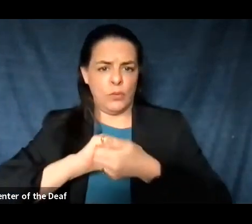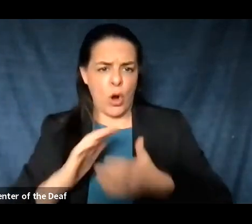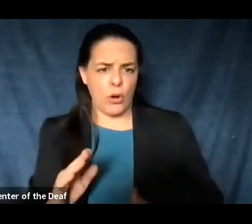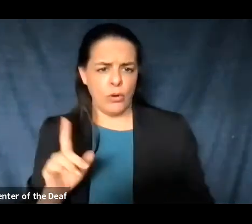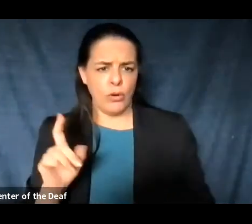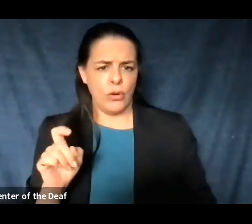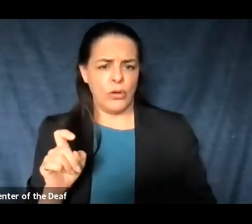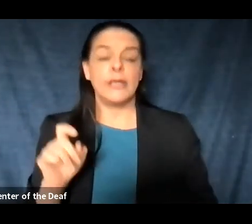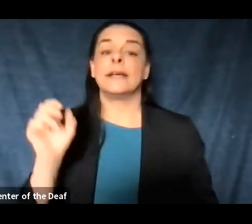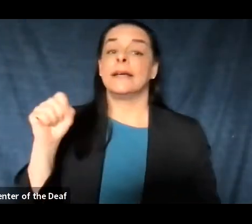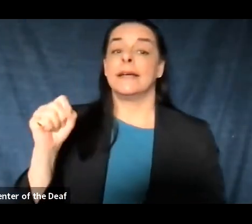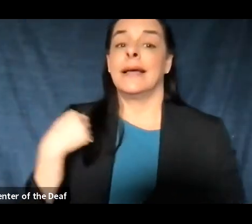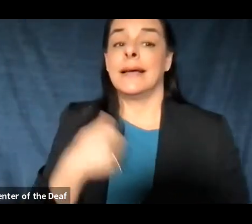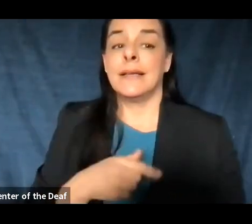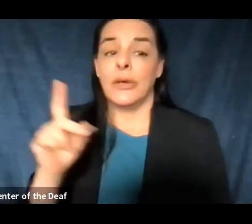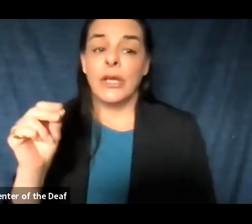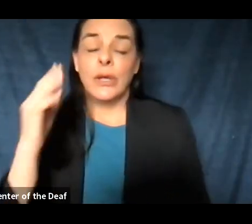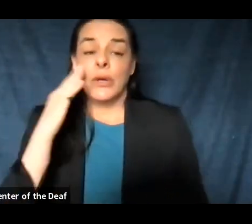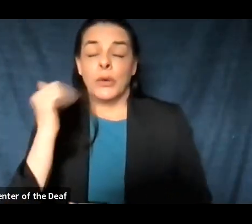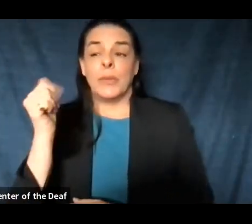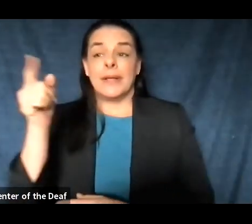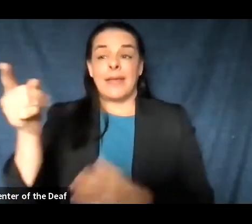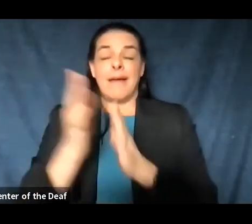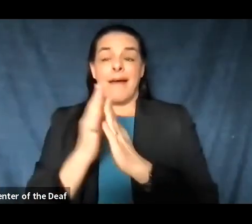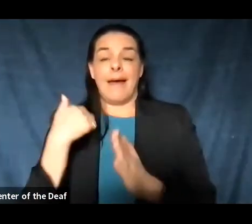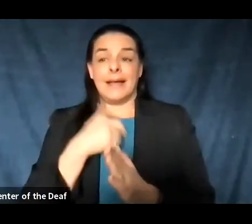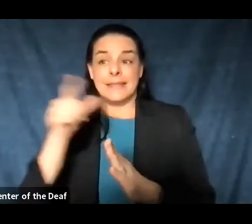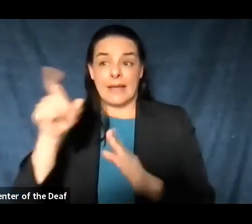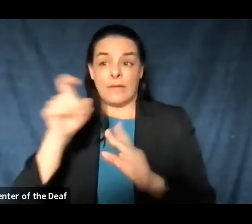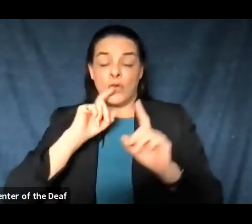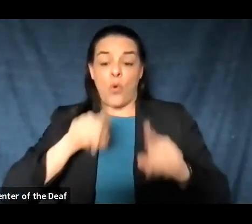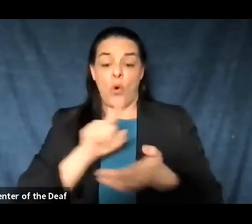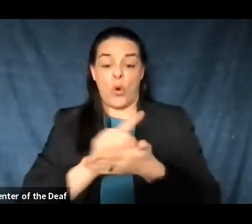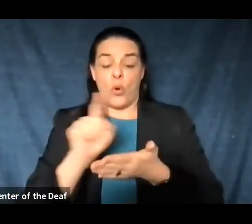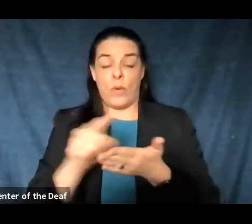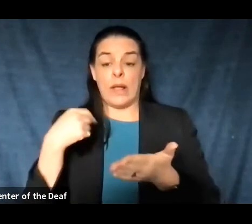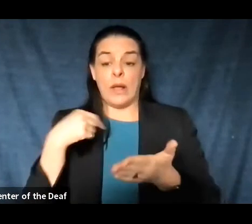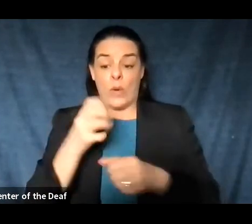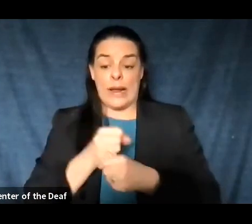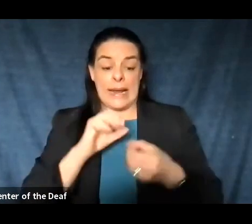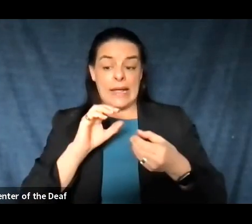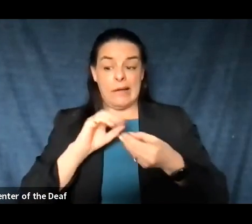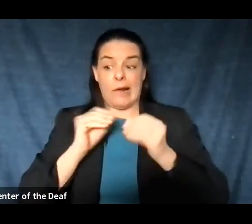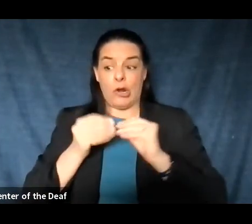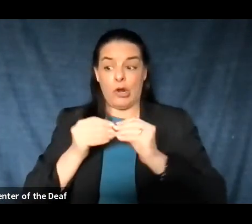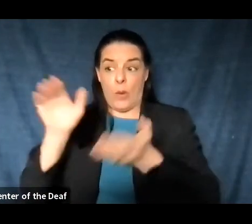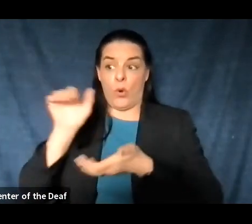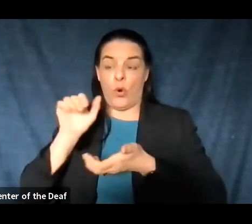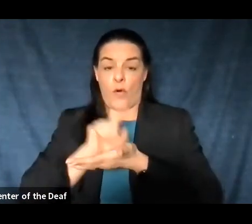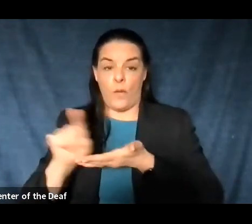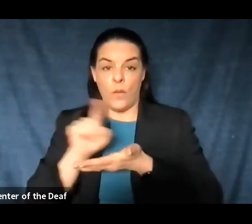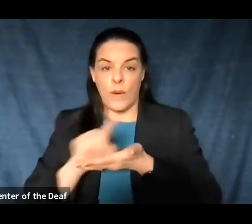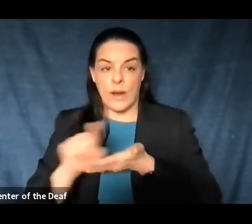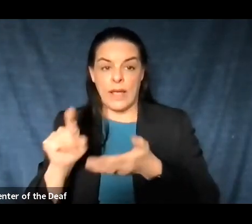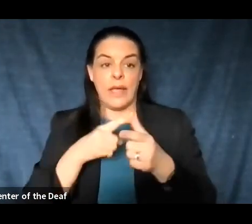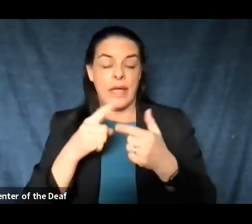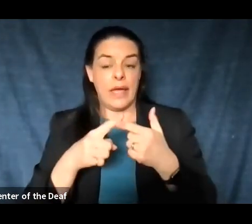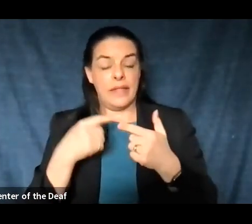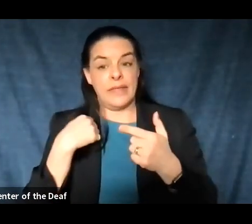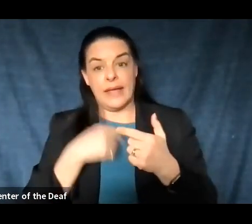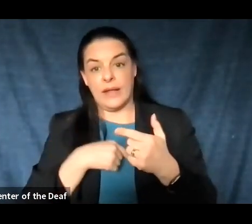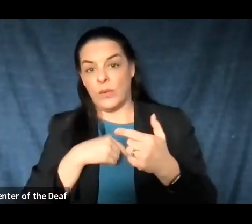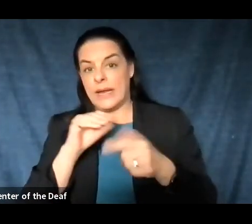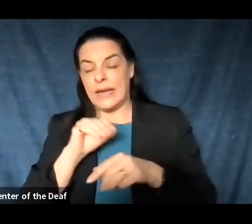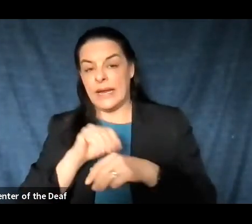Yes, we do, because they ask us, they have to order weekly and we get a number weekly, and then we advise the